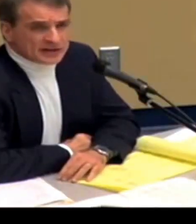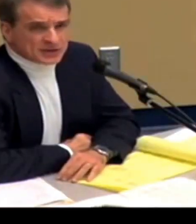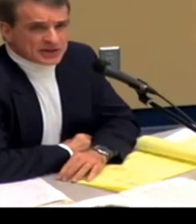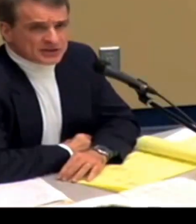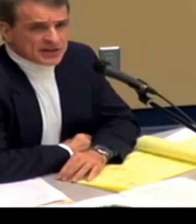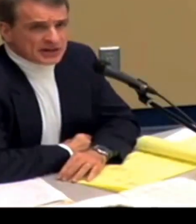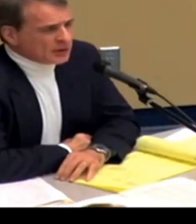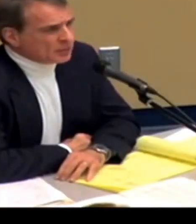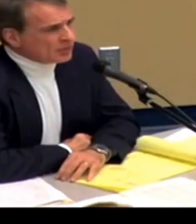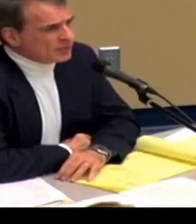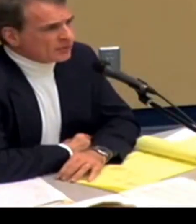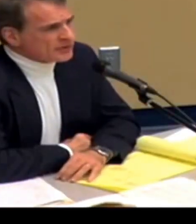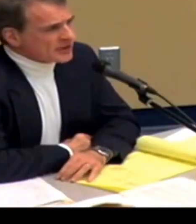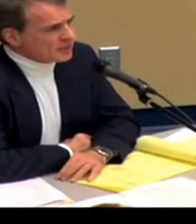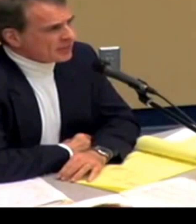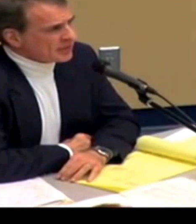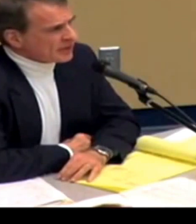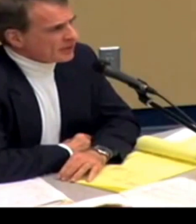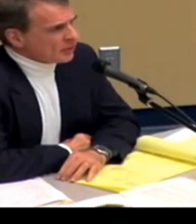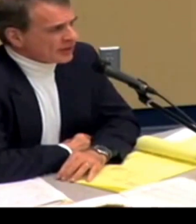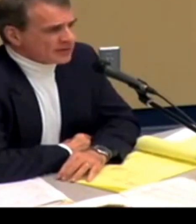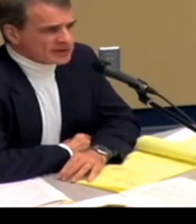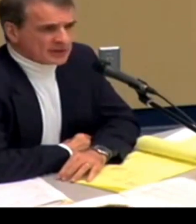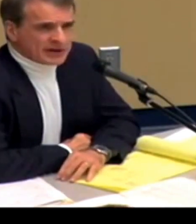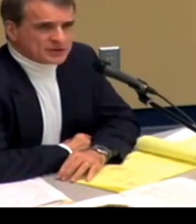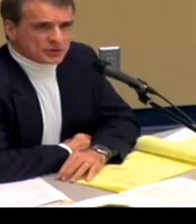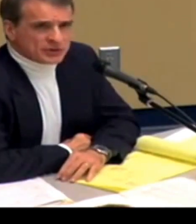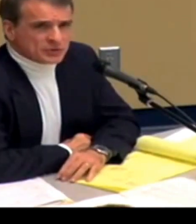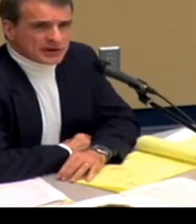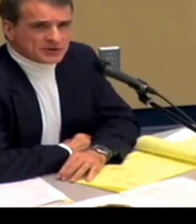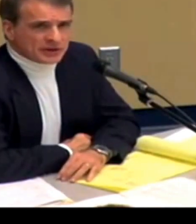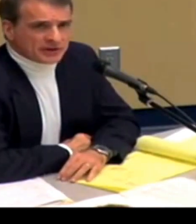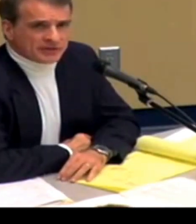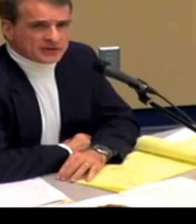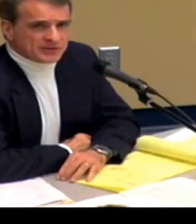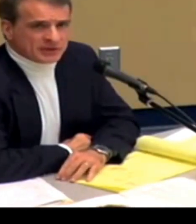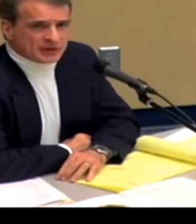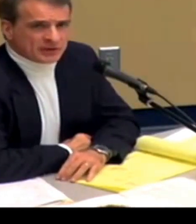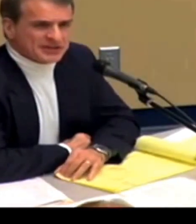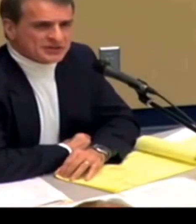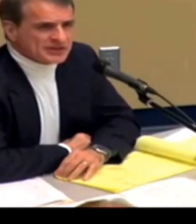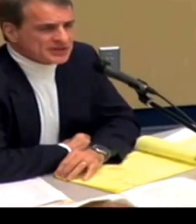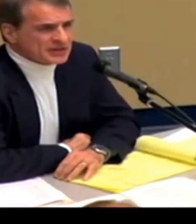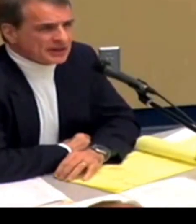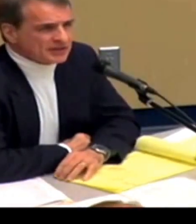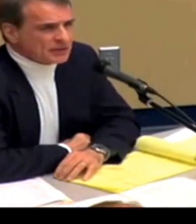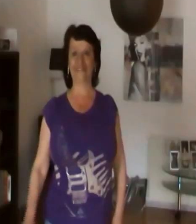United States Senate. We can prove, for example, that there are no living Tyrannosaurus rex on the face of the earth. That's silly.